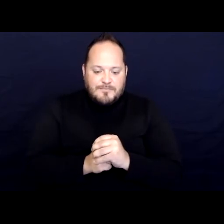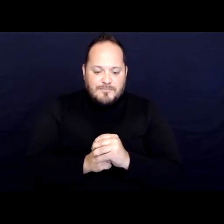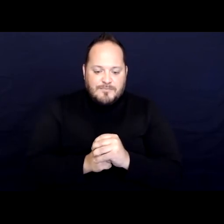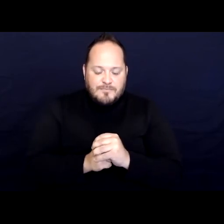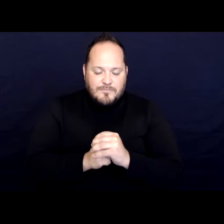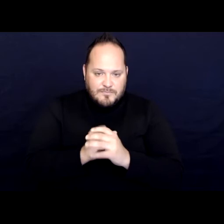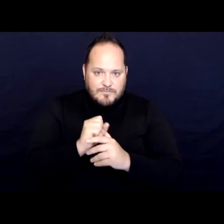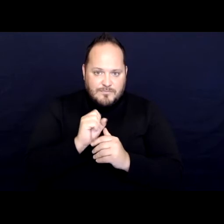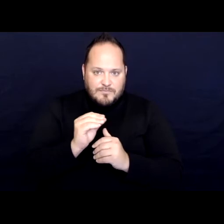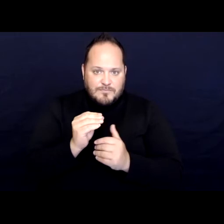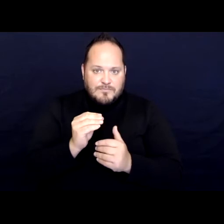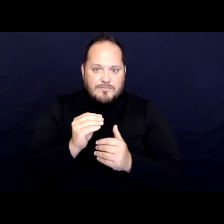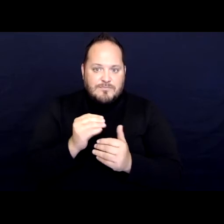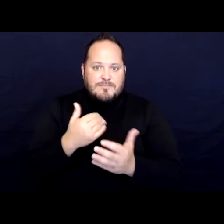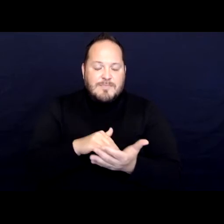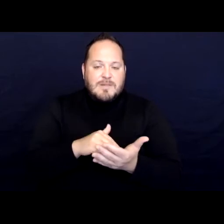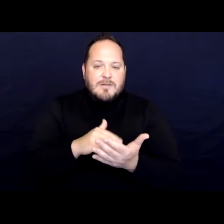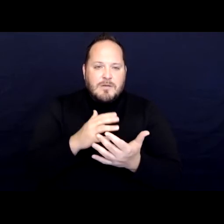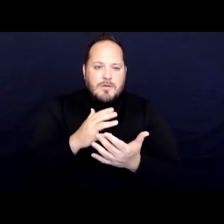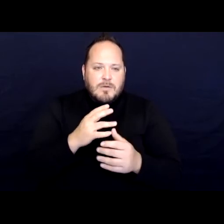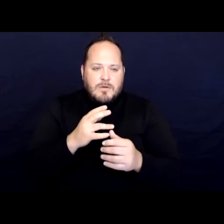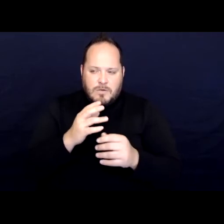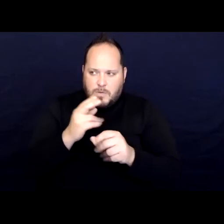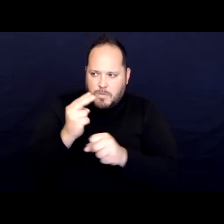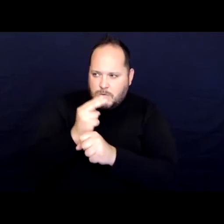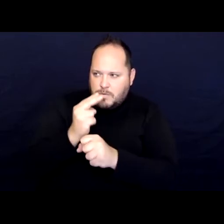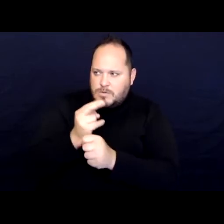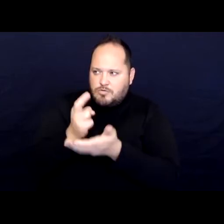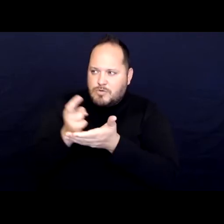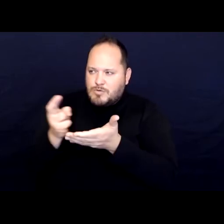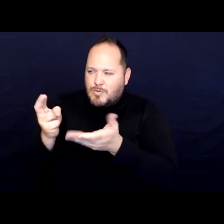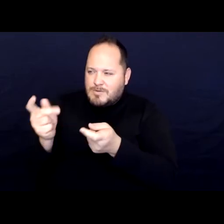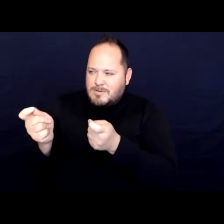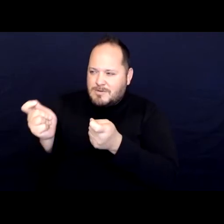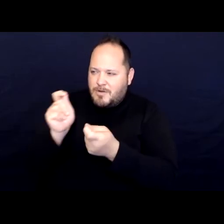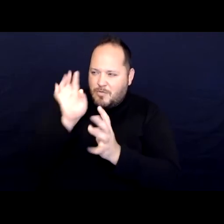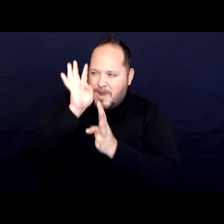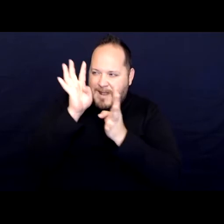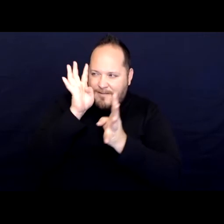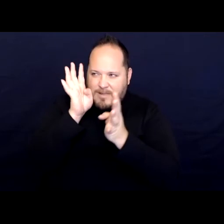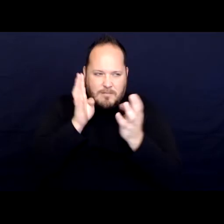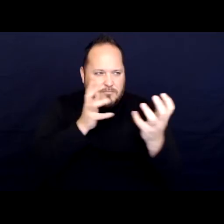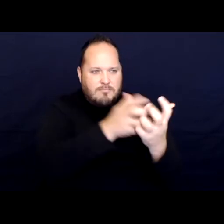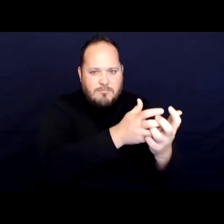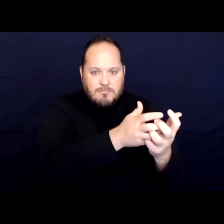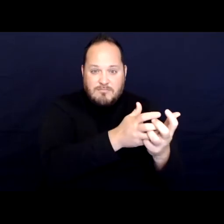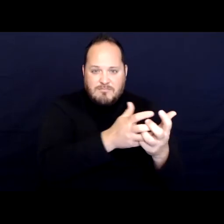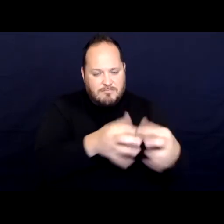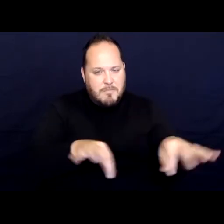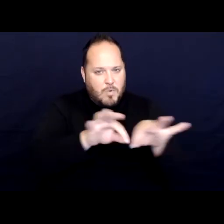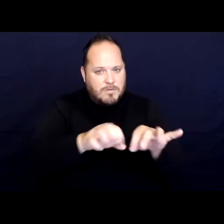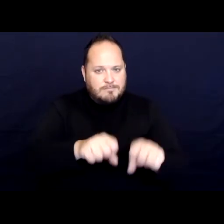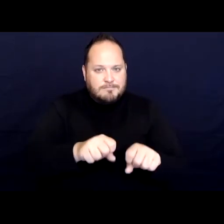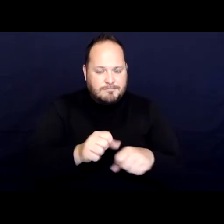so again, using stuff creatively and thinking, how do you respond? And then